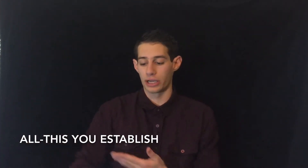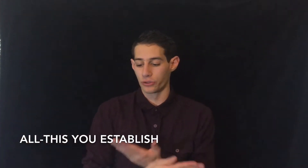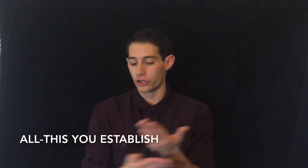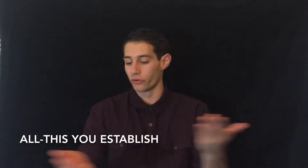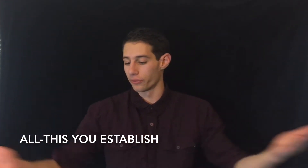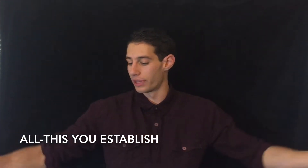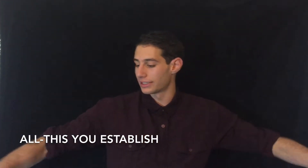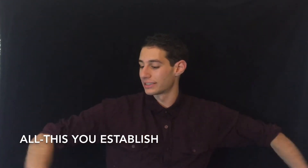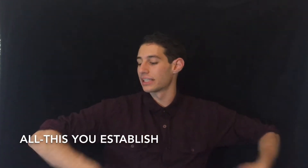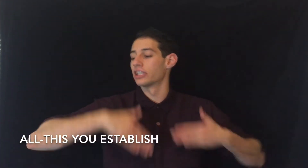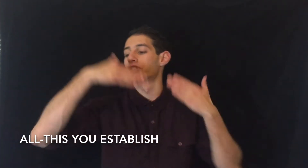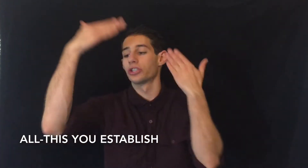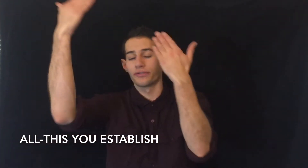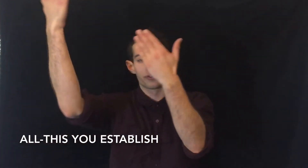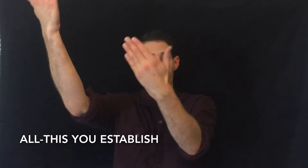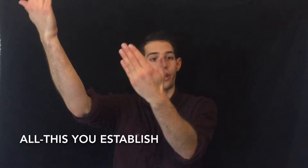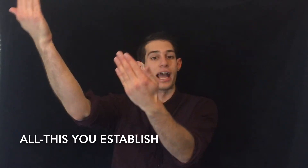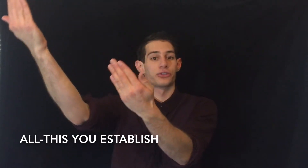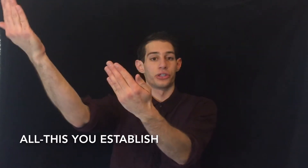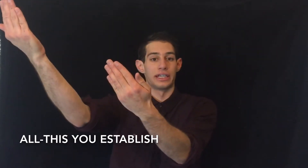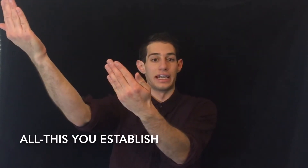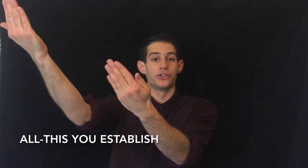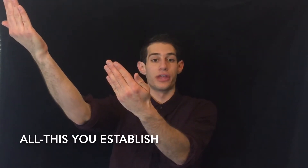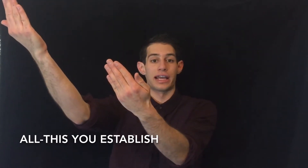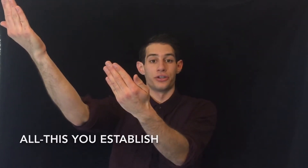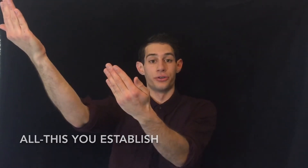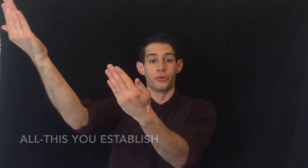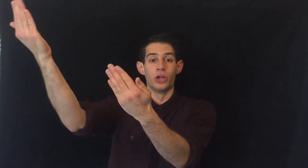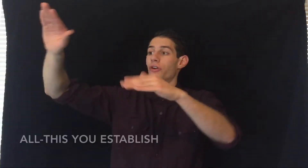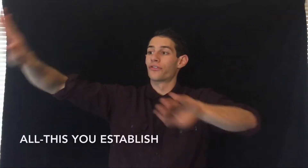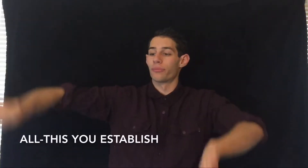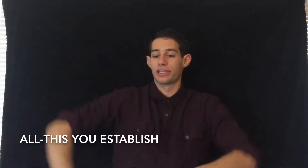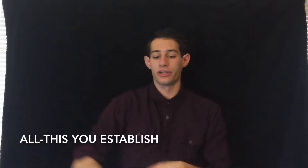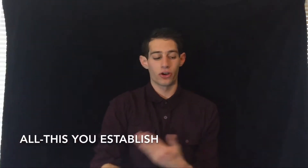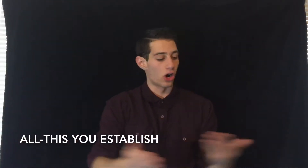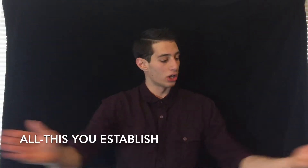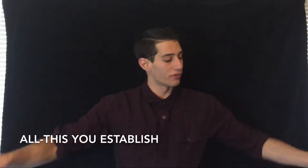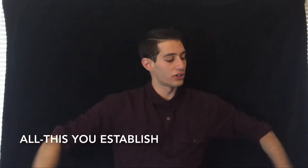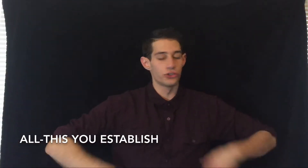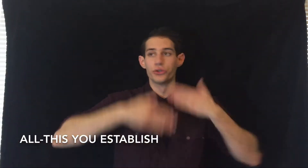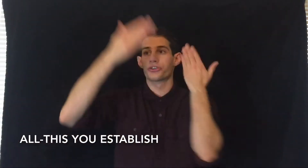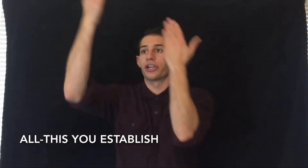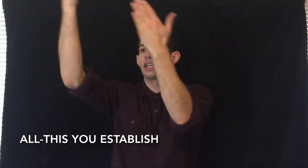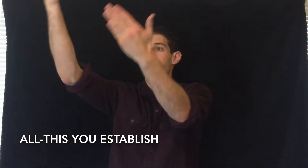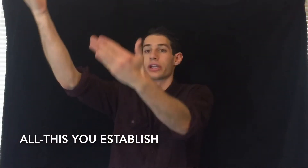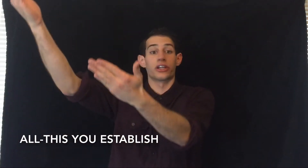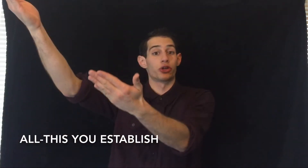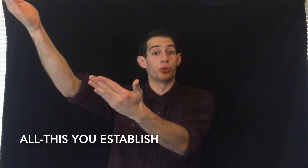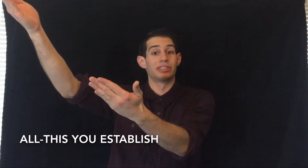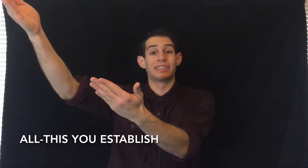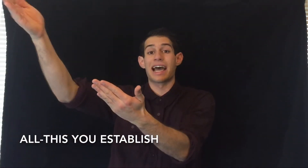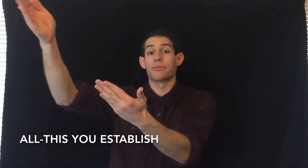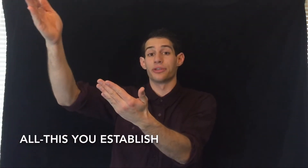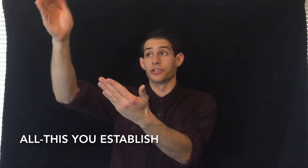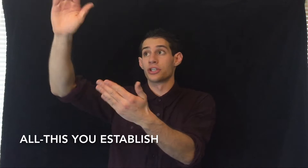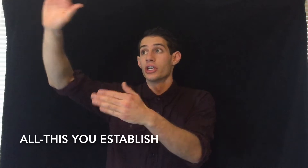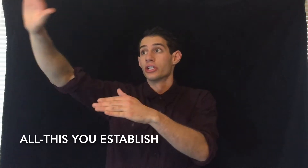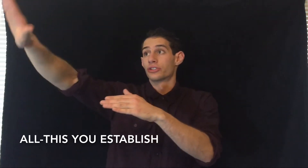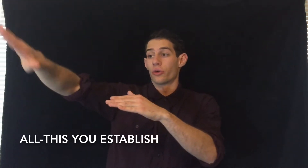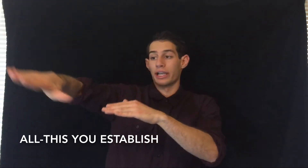when you go from this, it's should flow naturally into that U. So from here, all of this you created, we're going to go to established. So